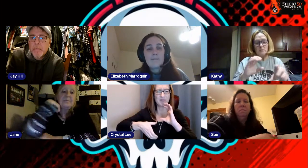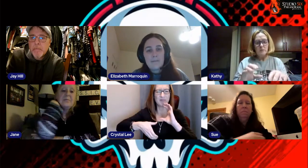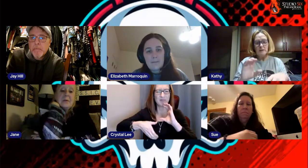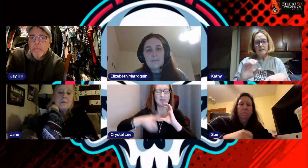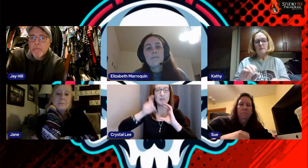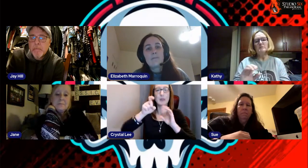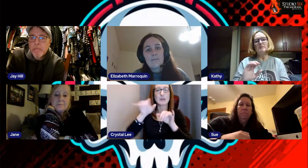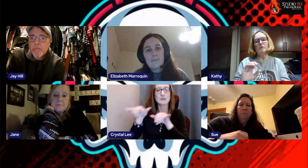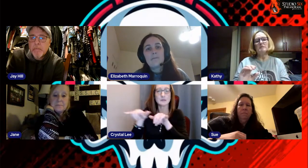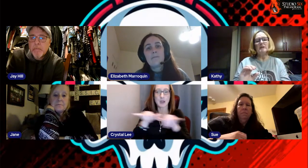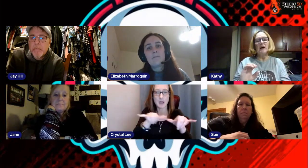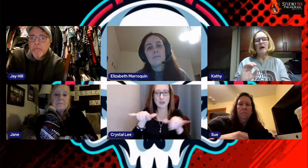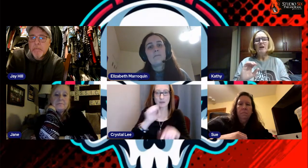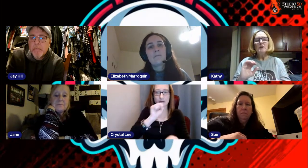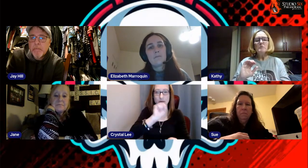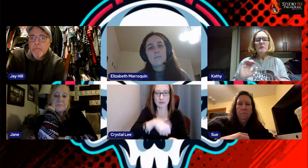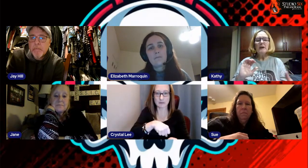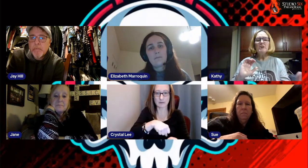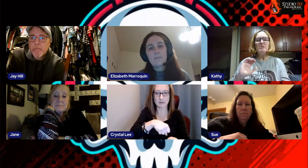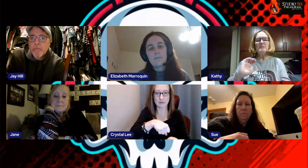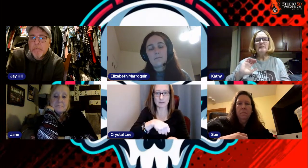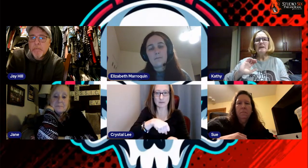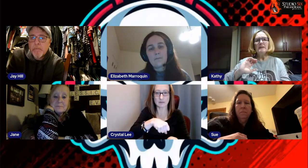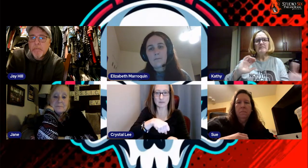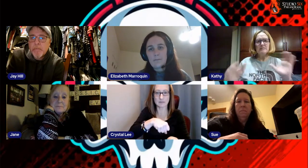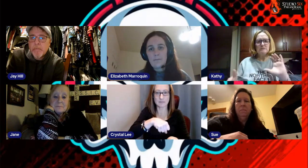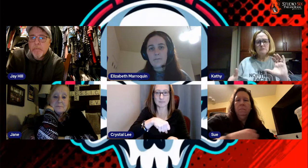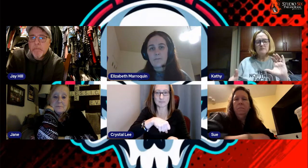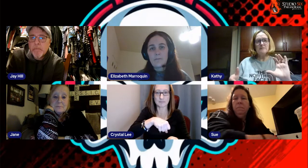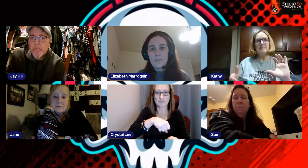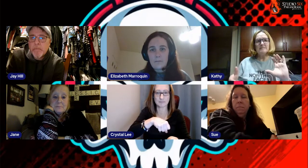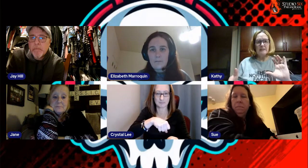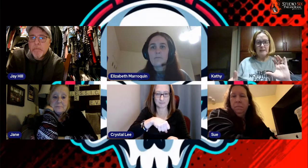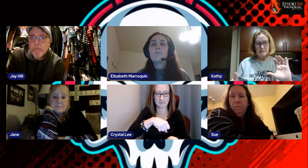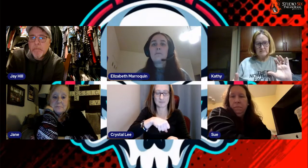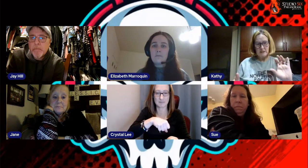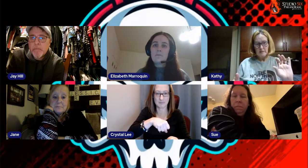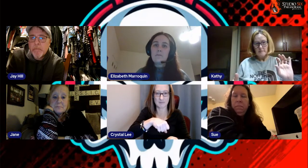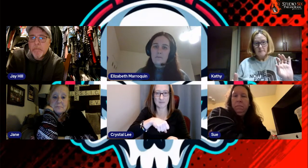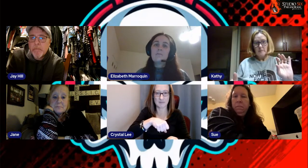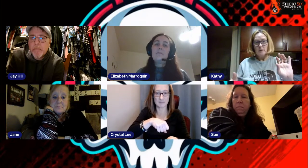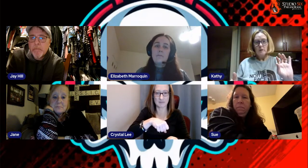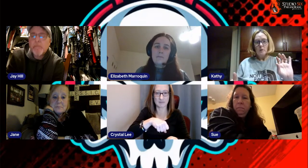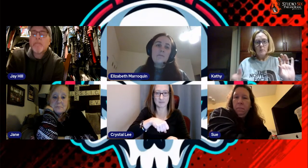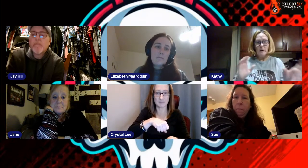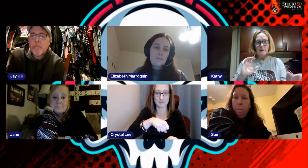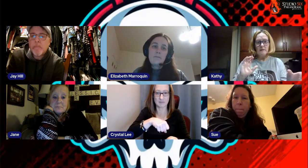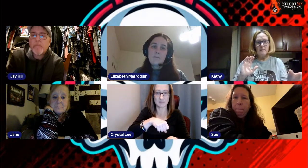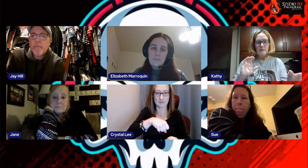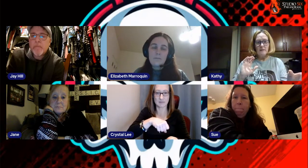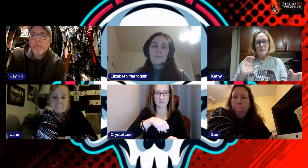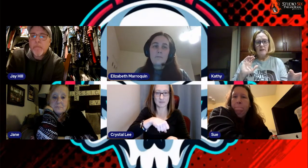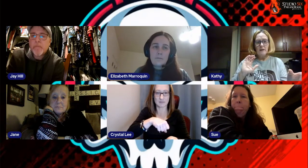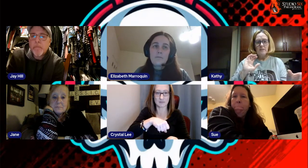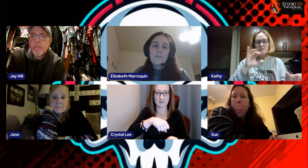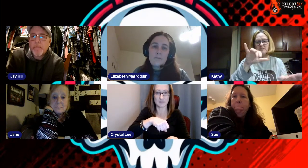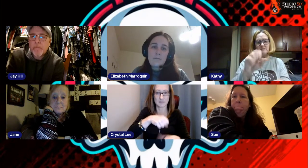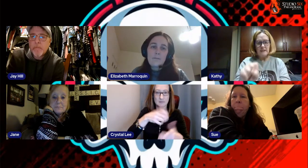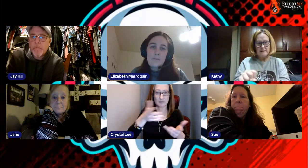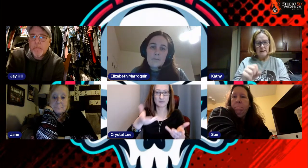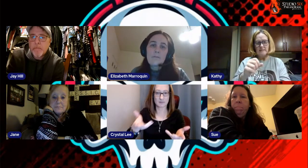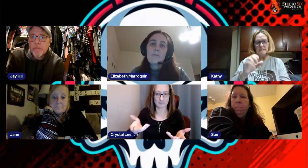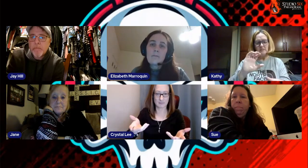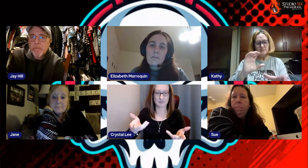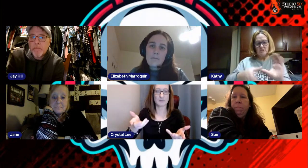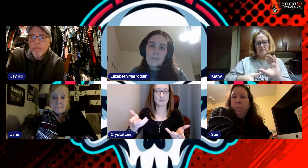it to communicate. It was a communication disconnect when. But she's